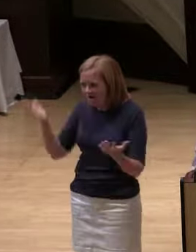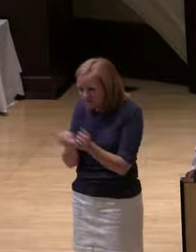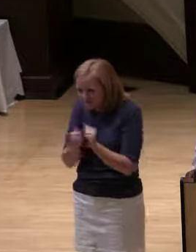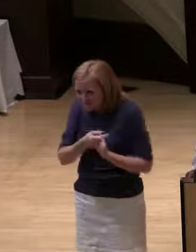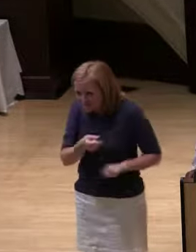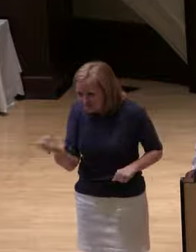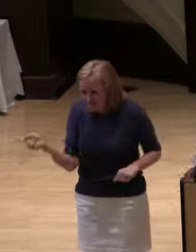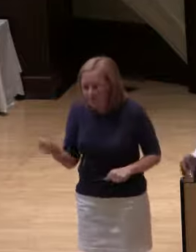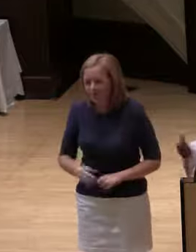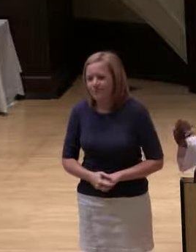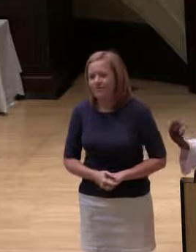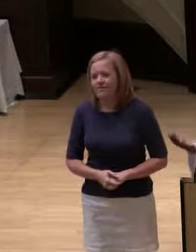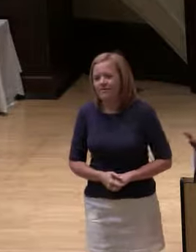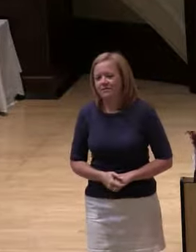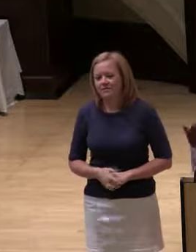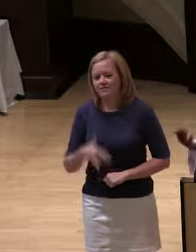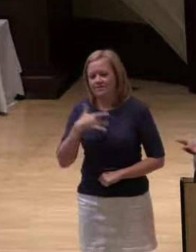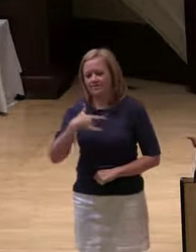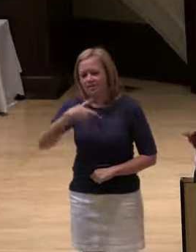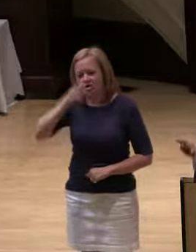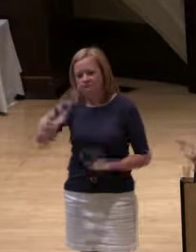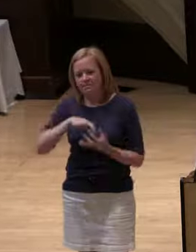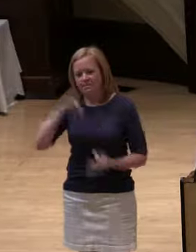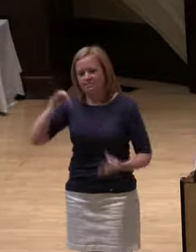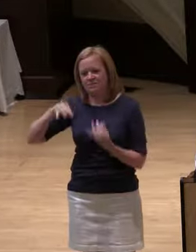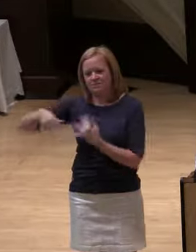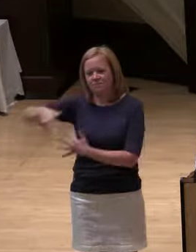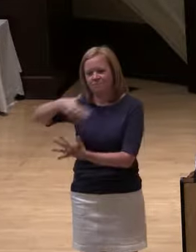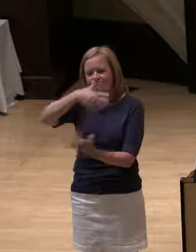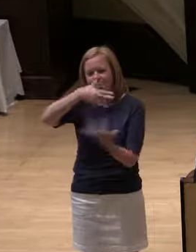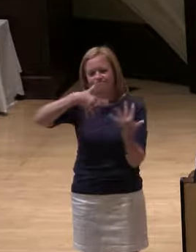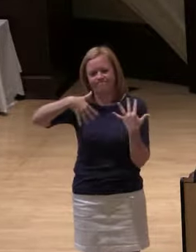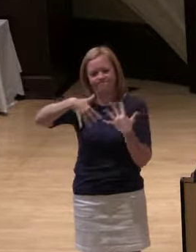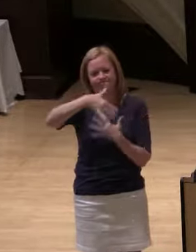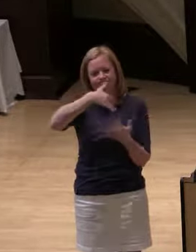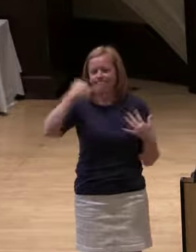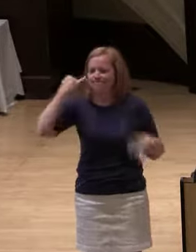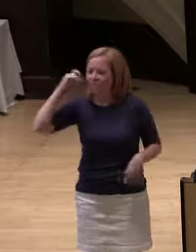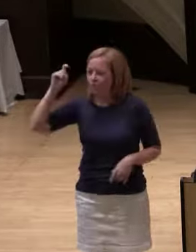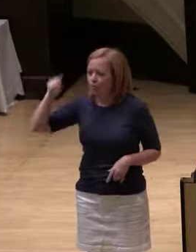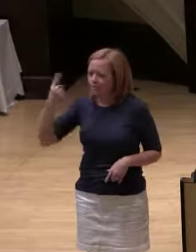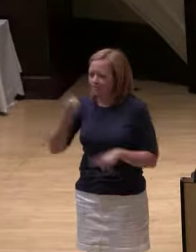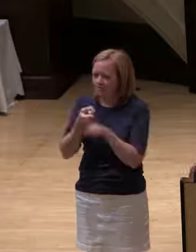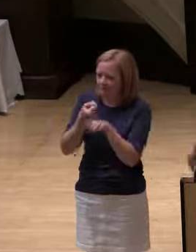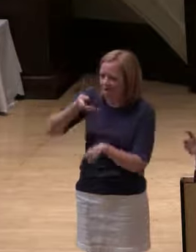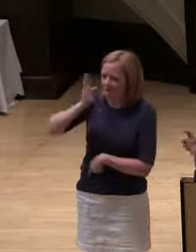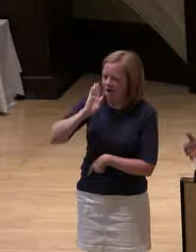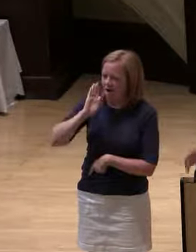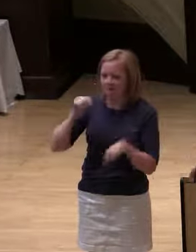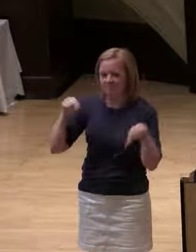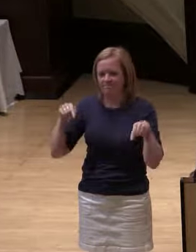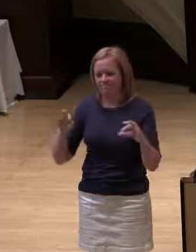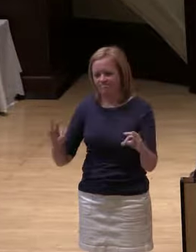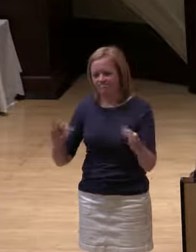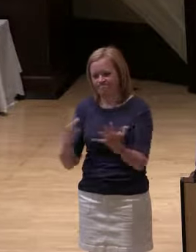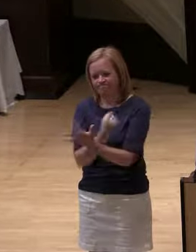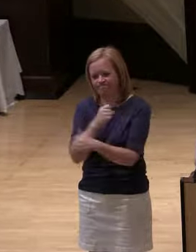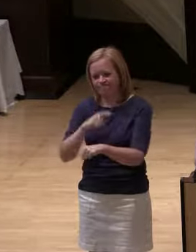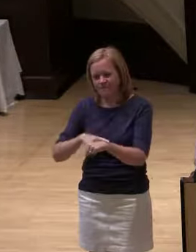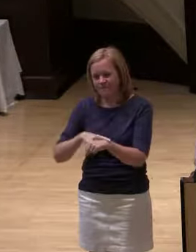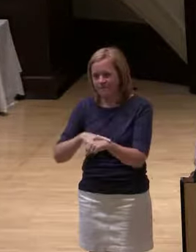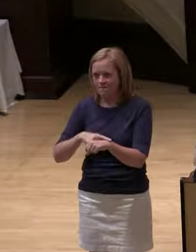you. Just feel God's Spirit surrounding you. And if you need anything from God, this is a beautiful time to just ask